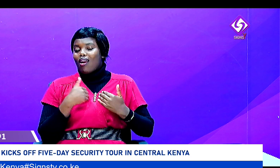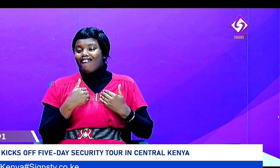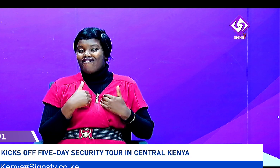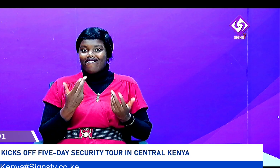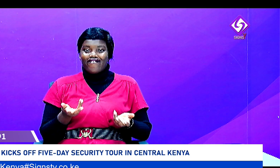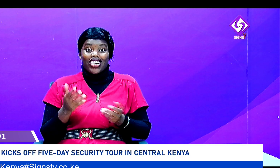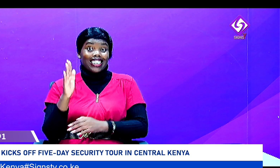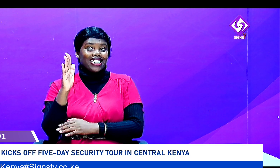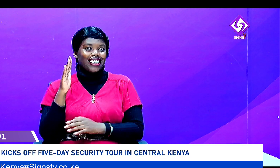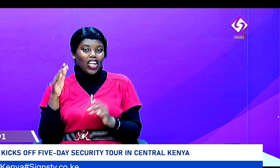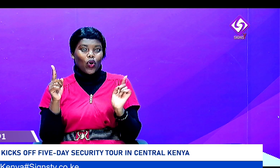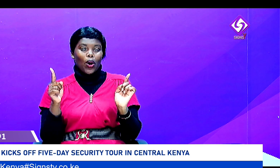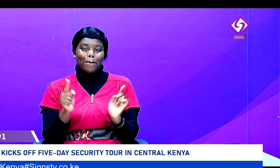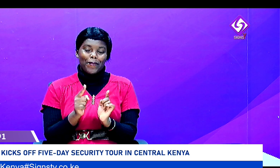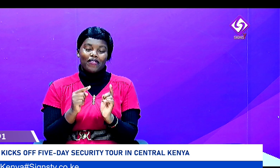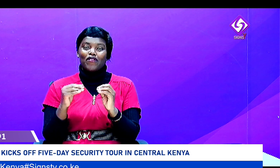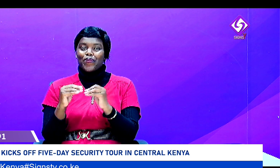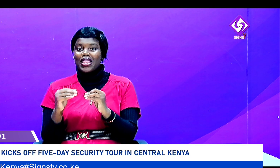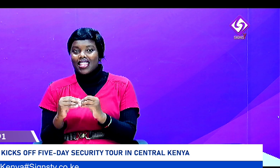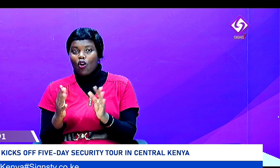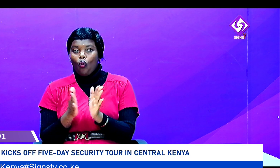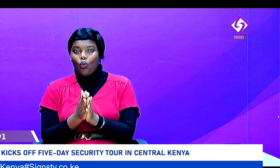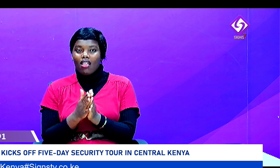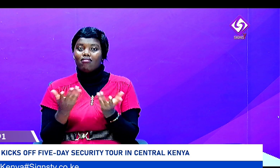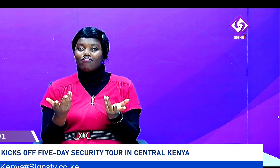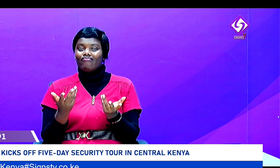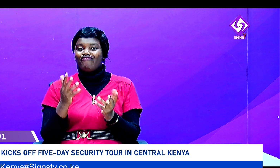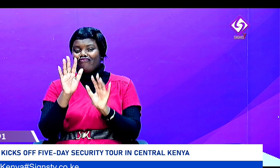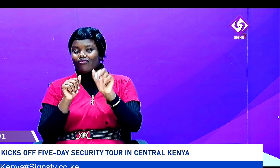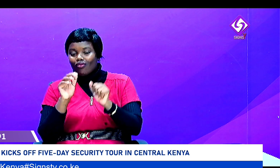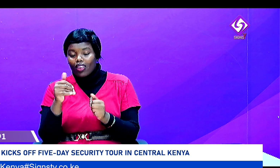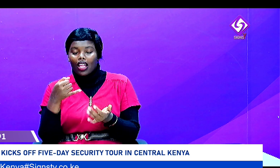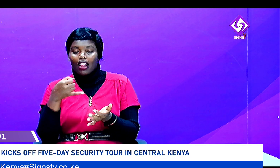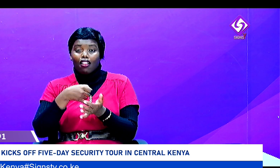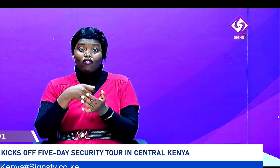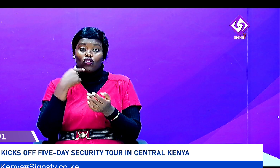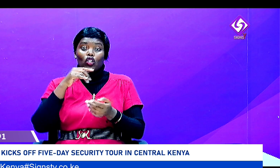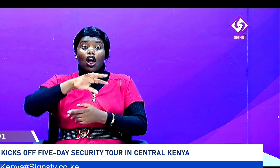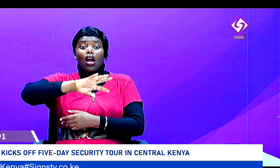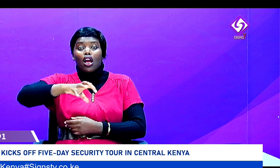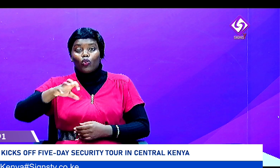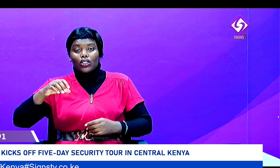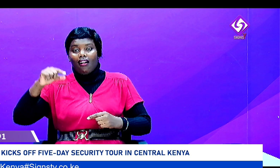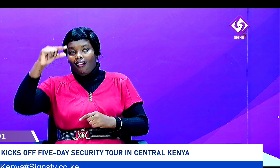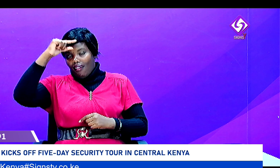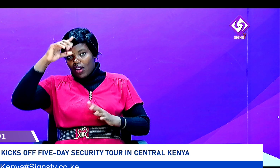pay courtesy calls to county governors, and inspect civil and ID